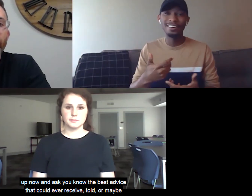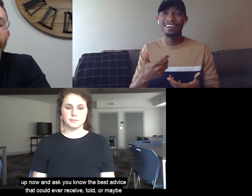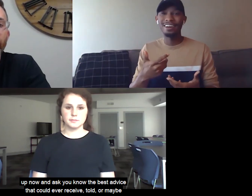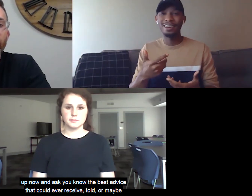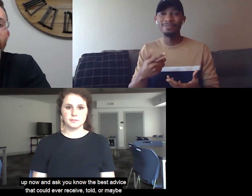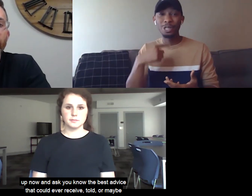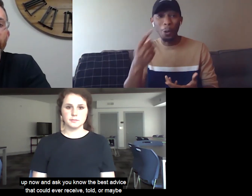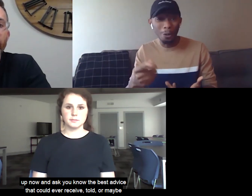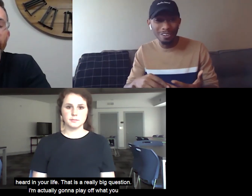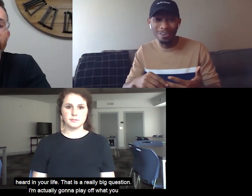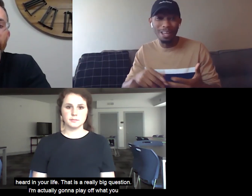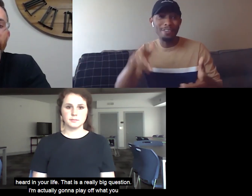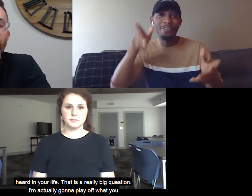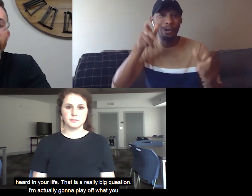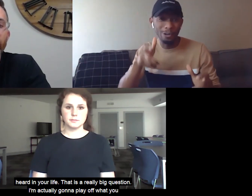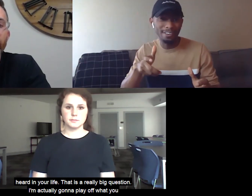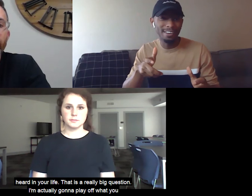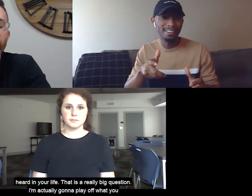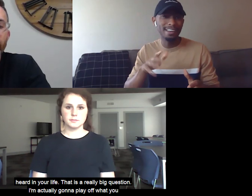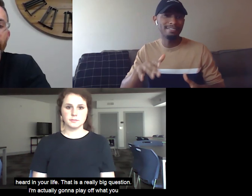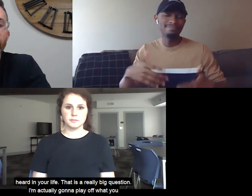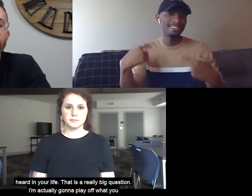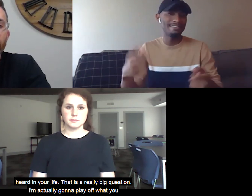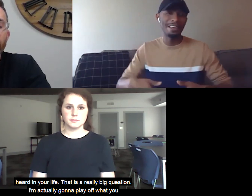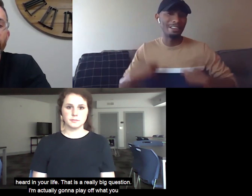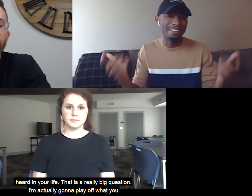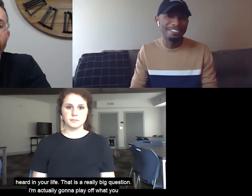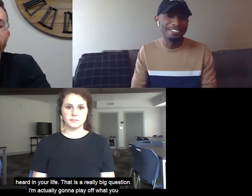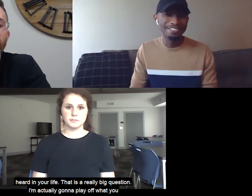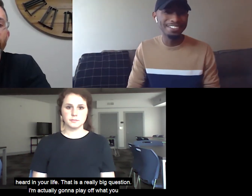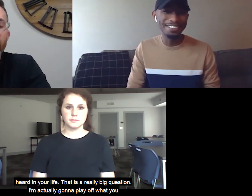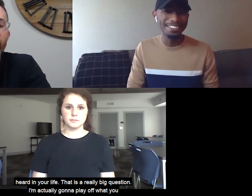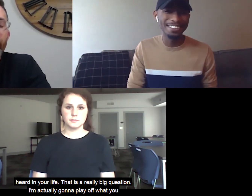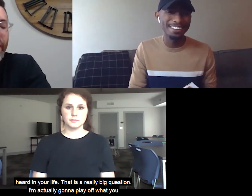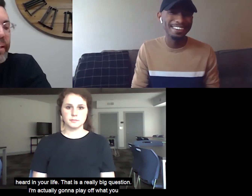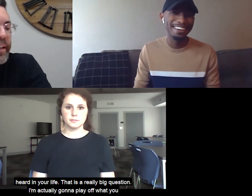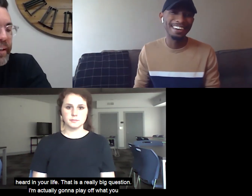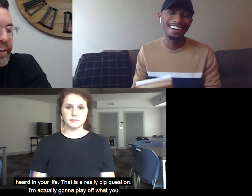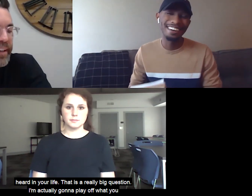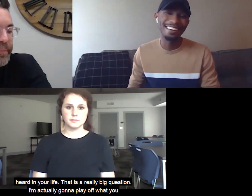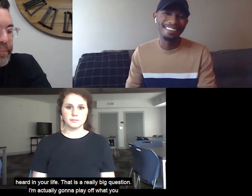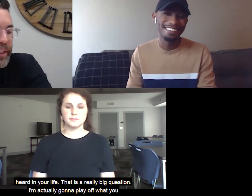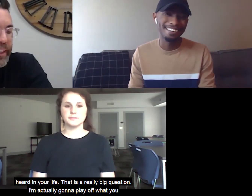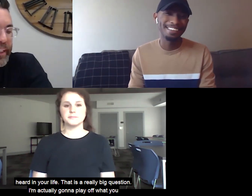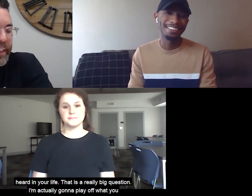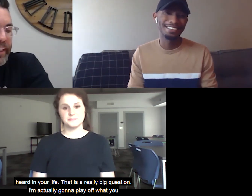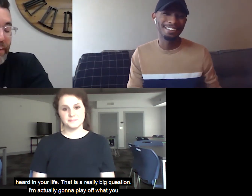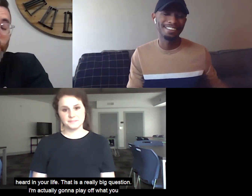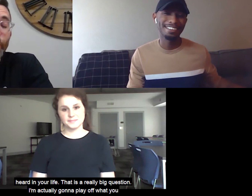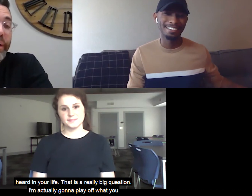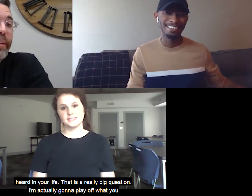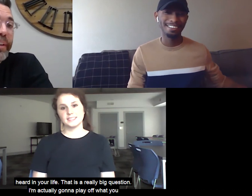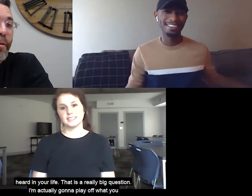received, told, or maybe heard in your life. it. Yeah.